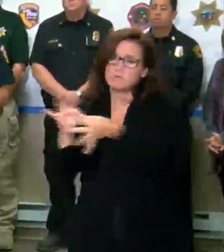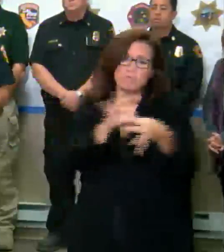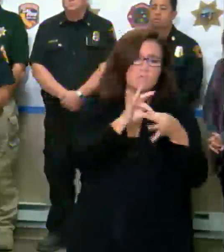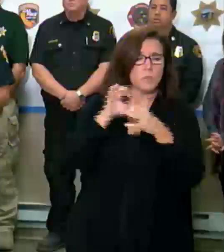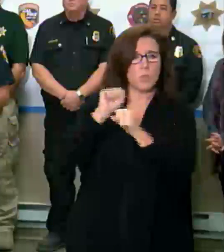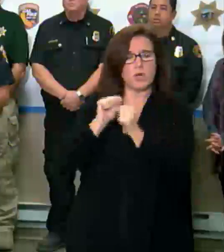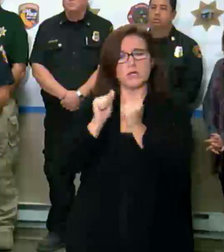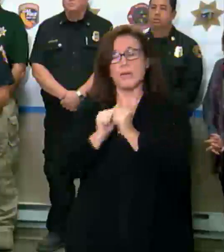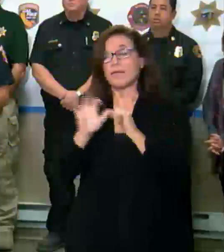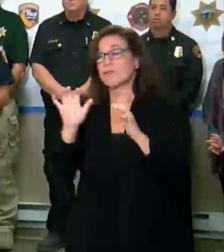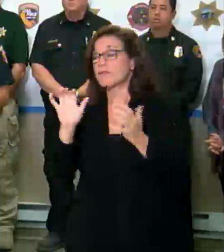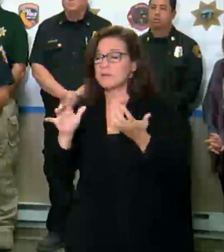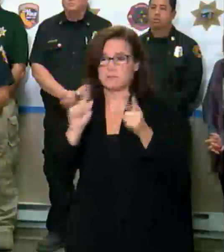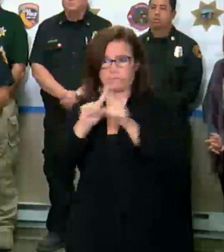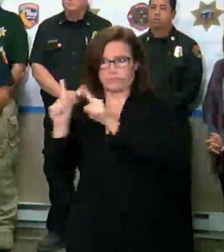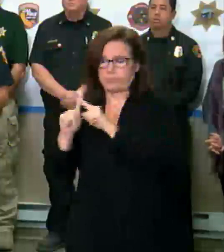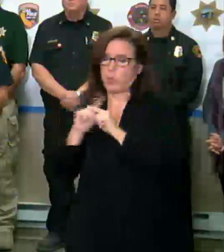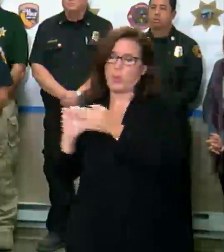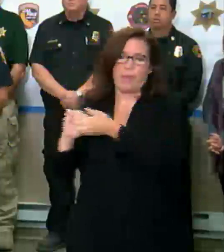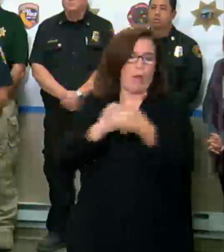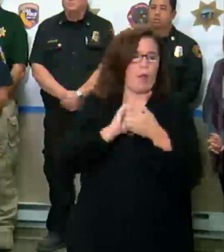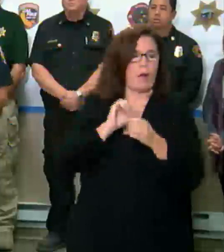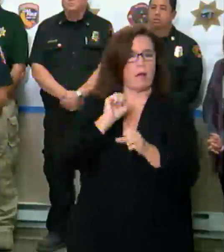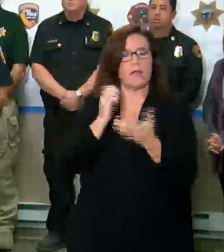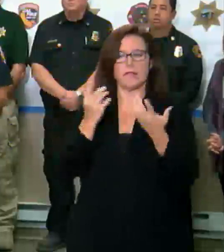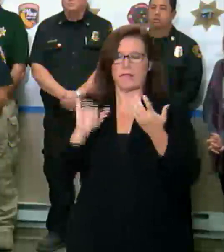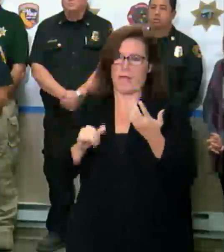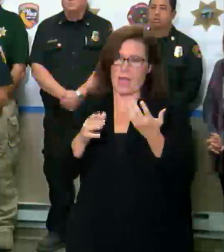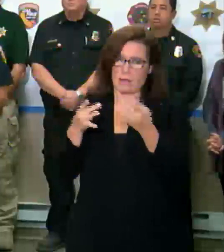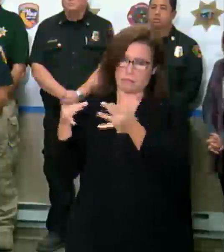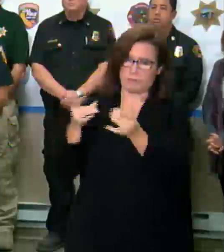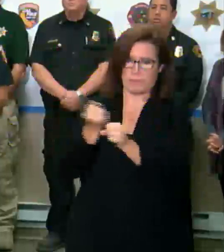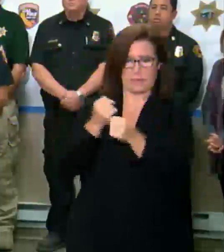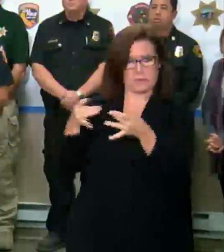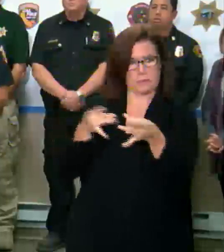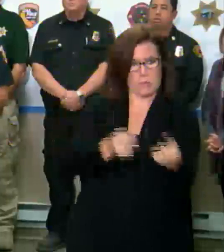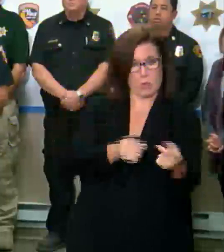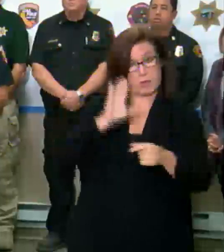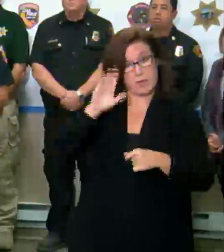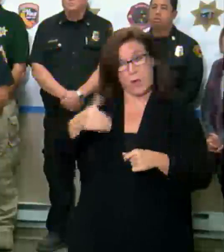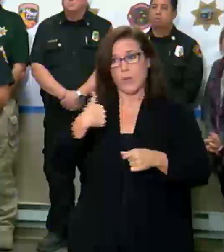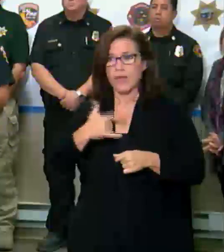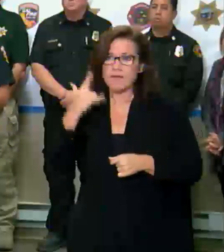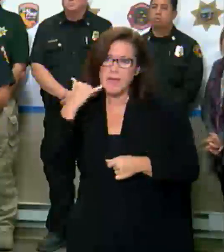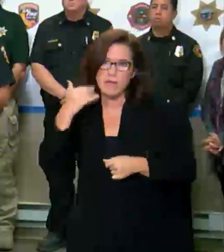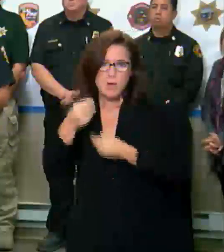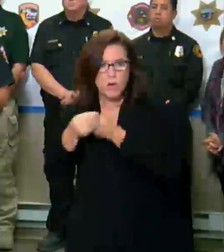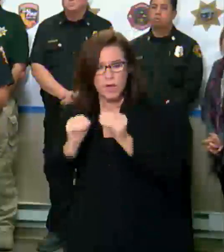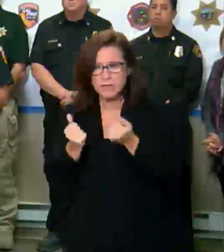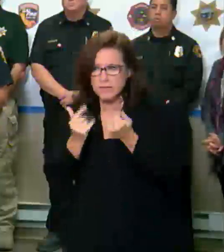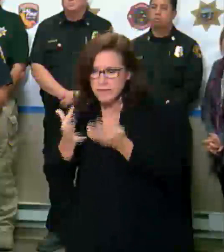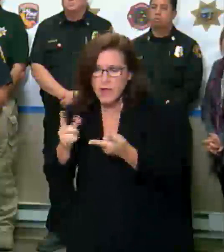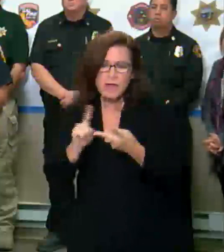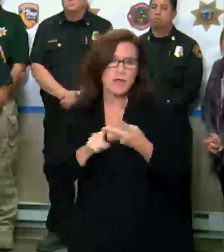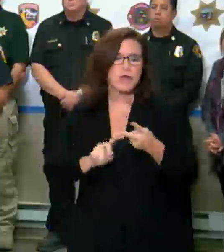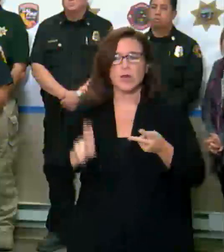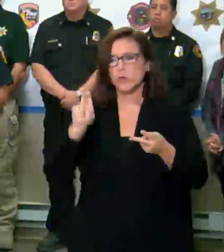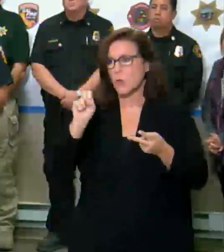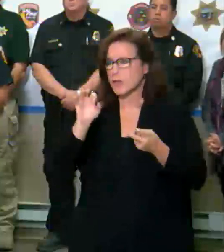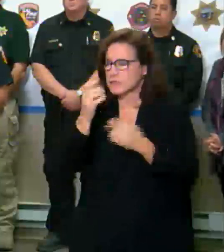California Office of Emergency Services, and agreements that we have made with other states, our partnership with the U.S. Forest